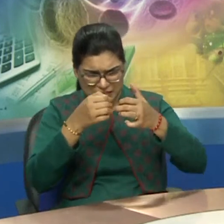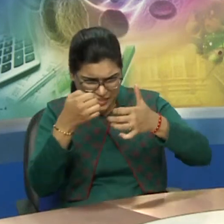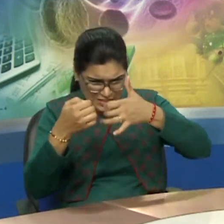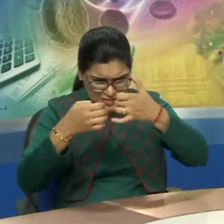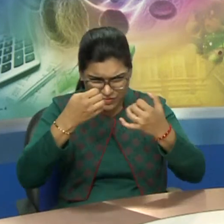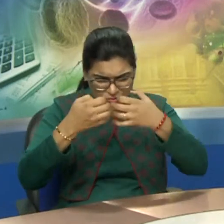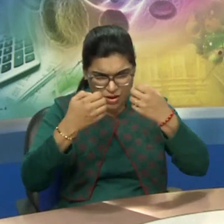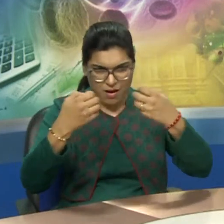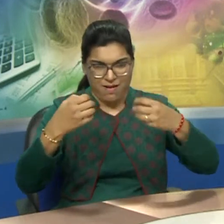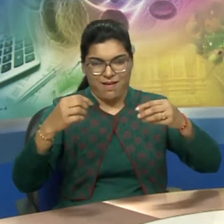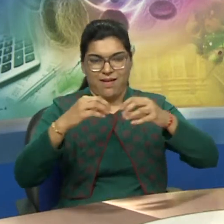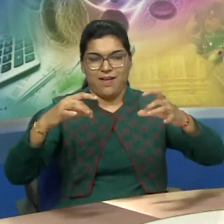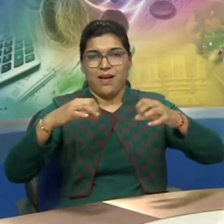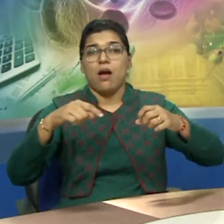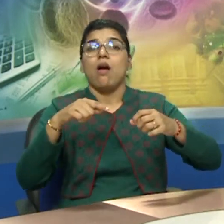just jumbled up.